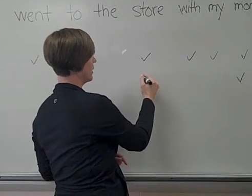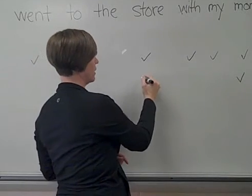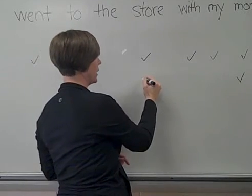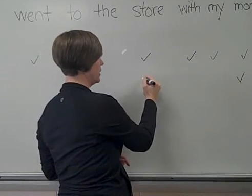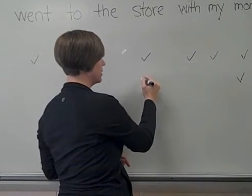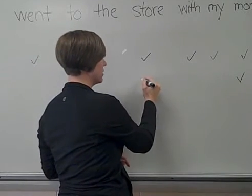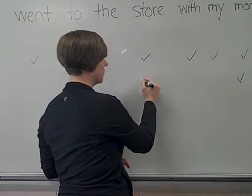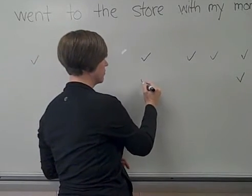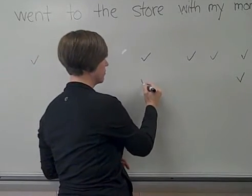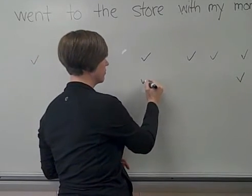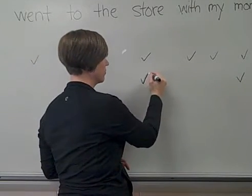they went.